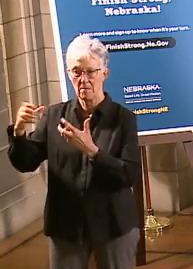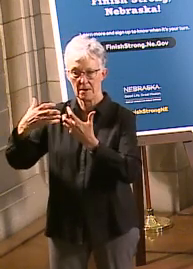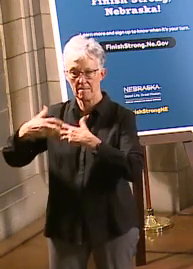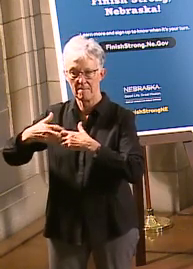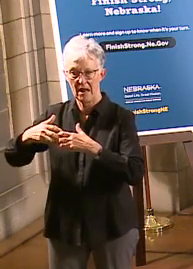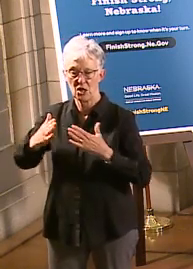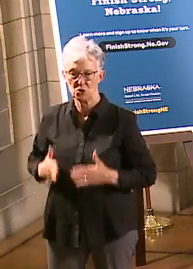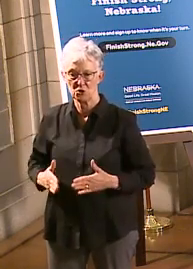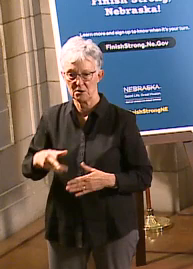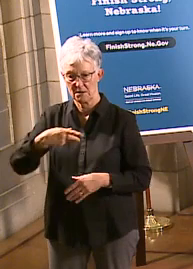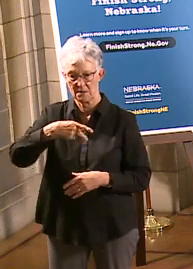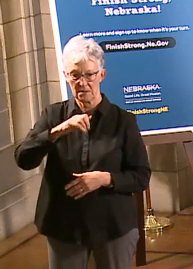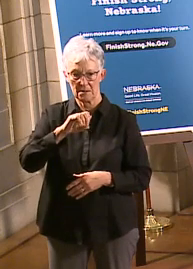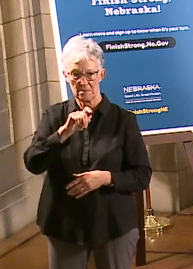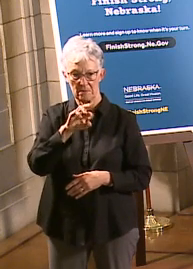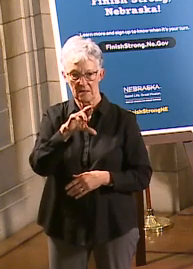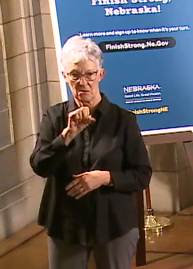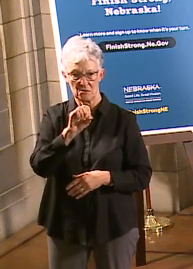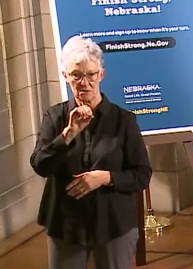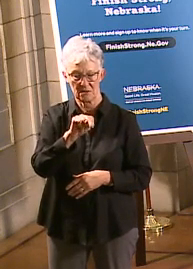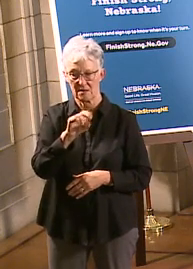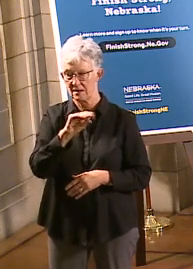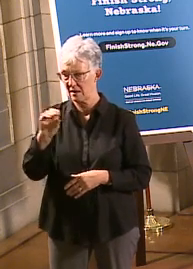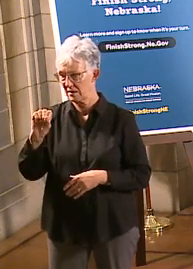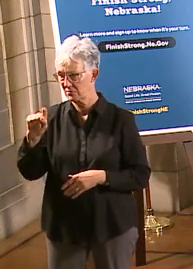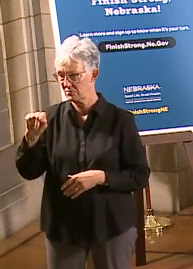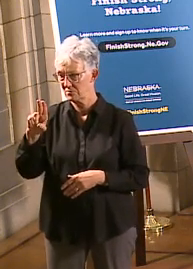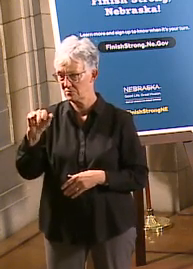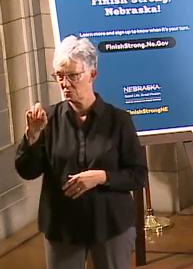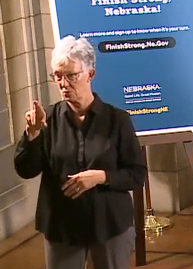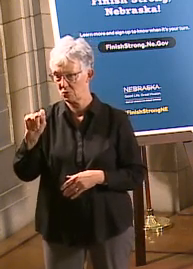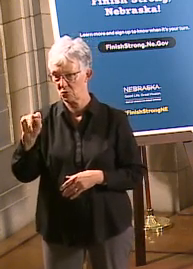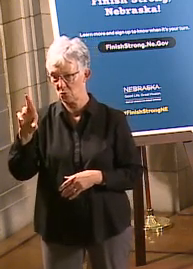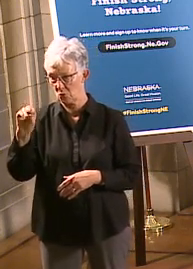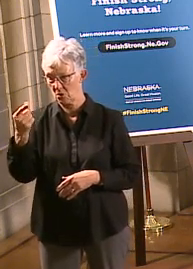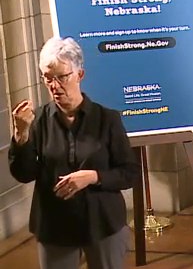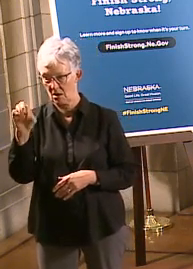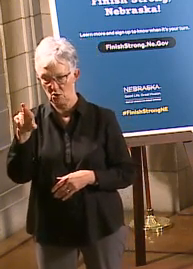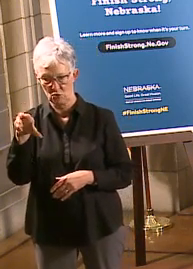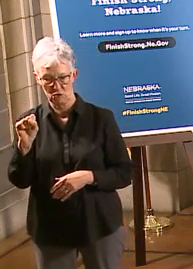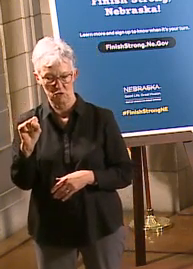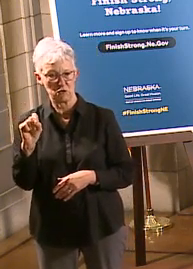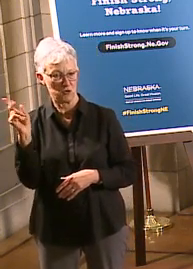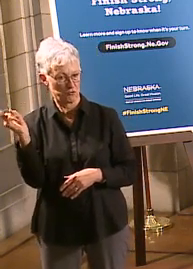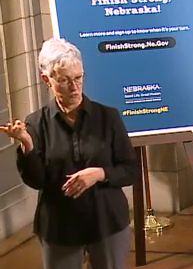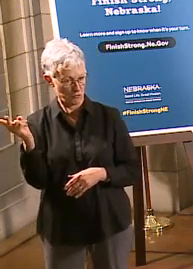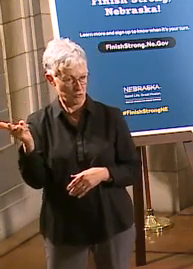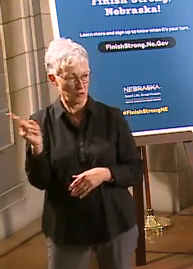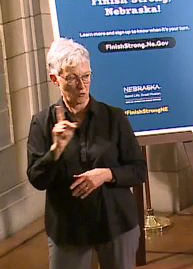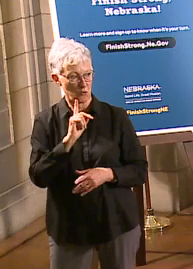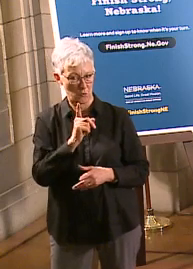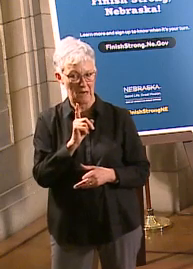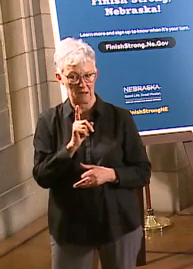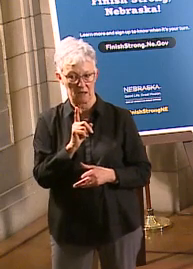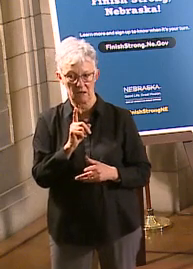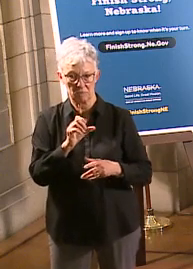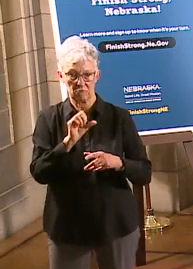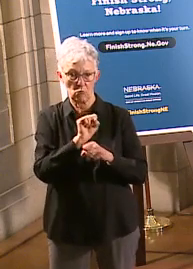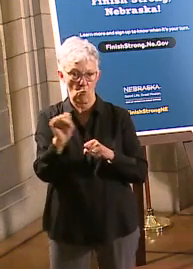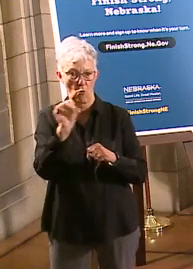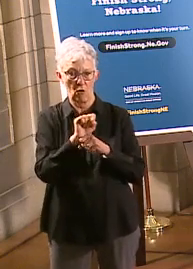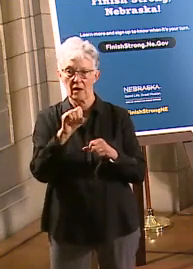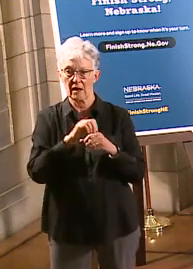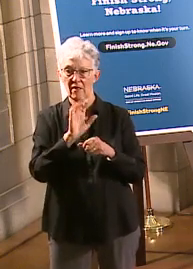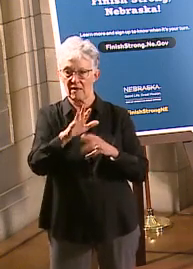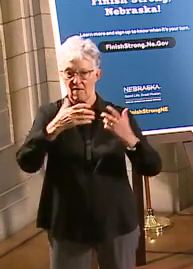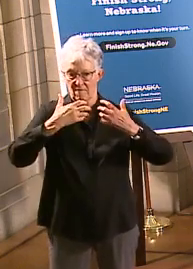and Stuart Rogers, who have been on the ground to be able to actually deliver on the promise to get these needles